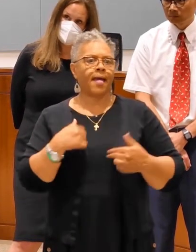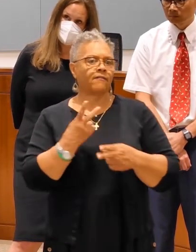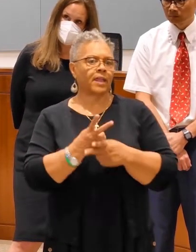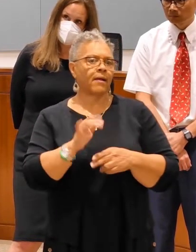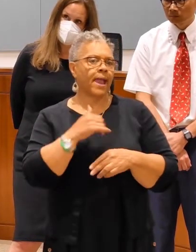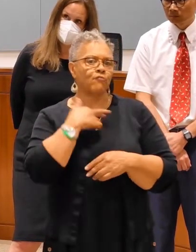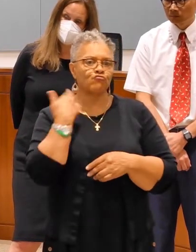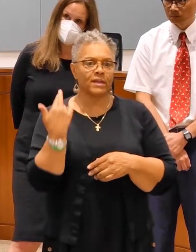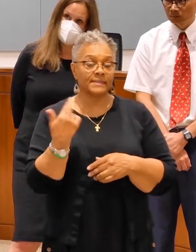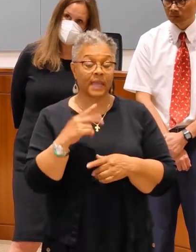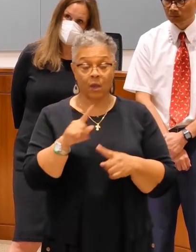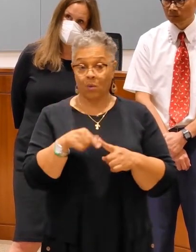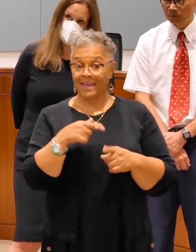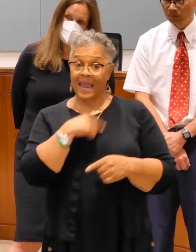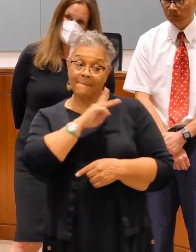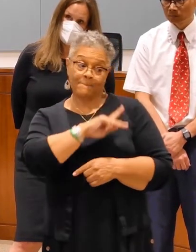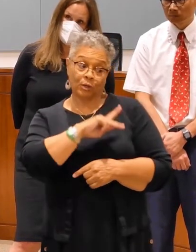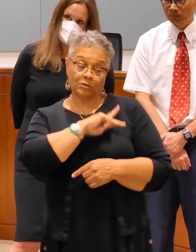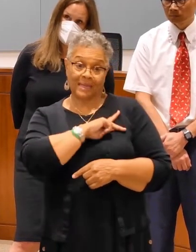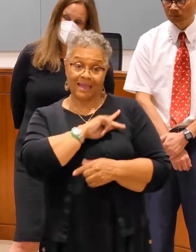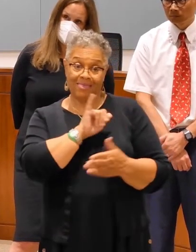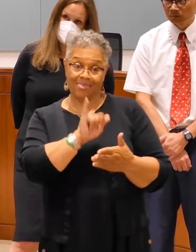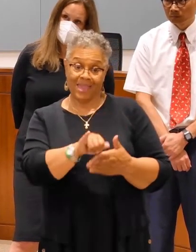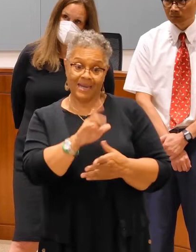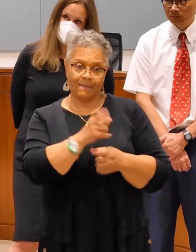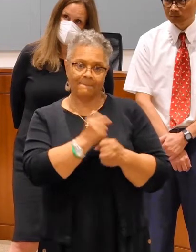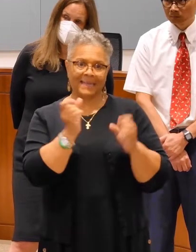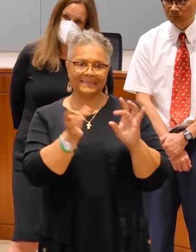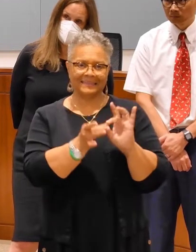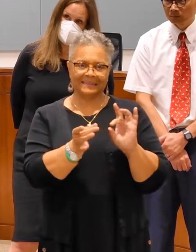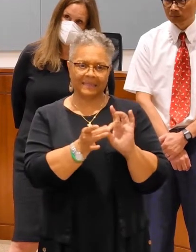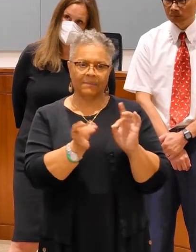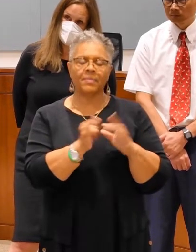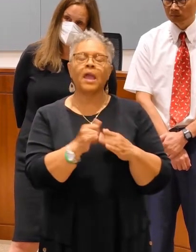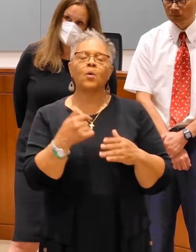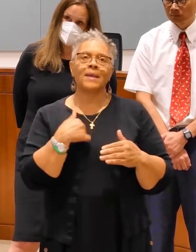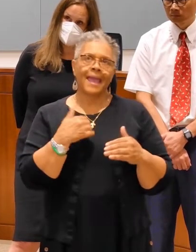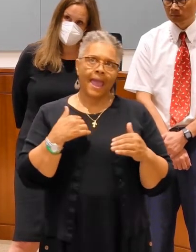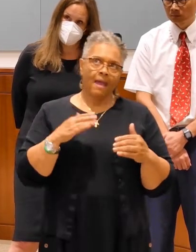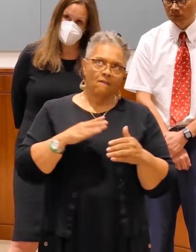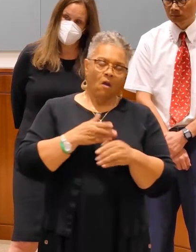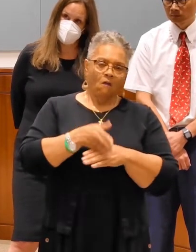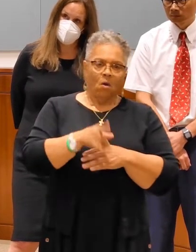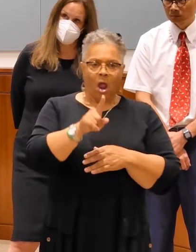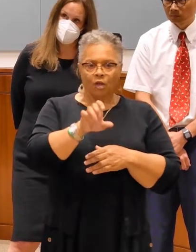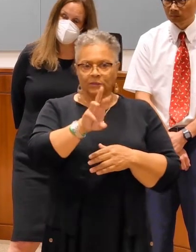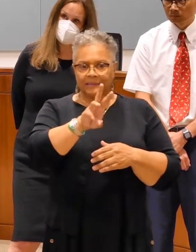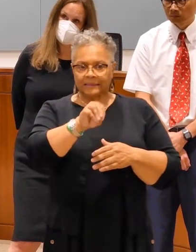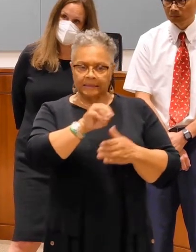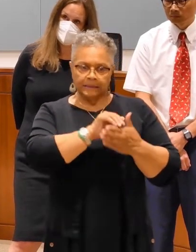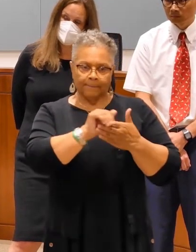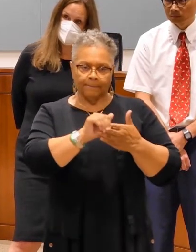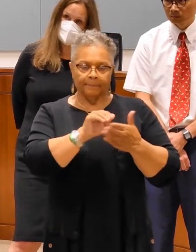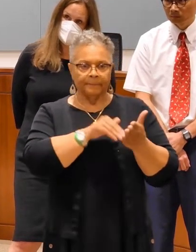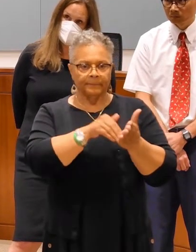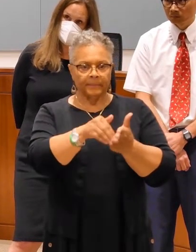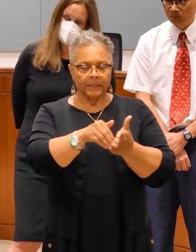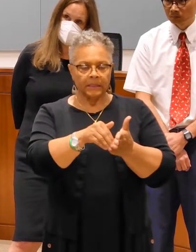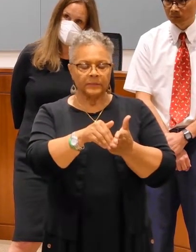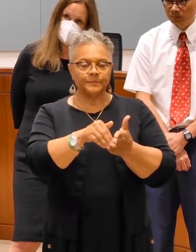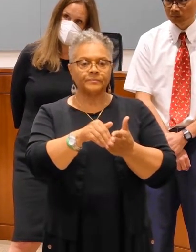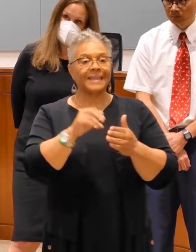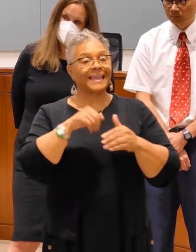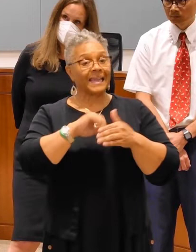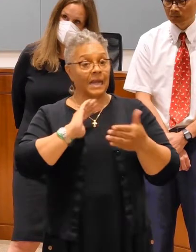And when I personalize that and make the statement that we have over $160 million within